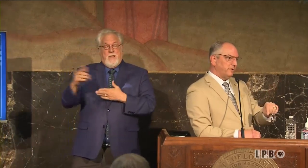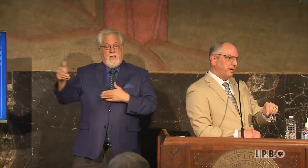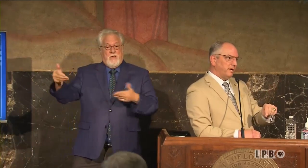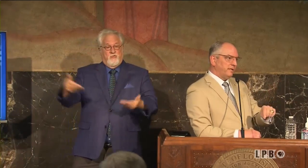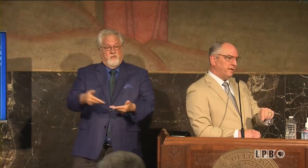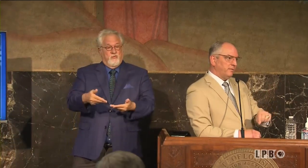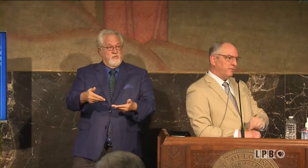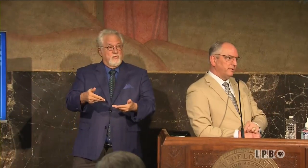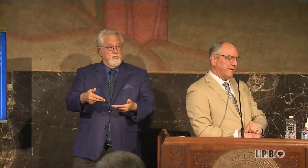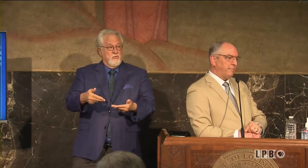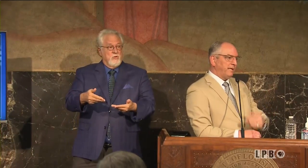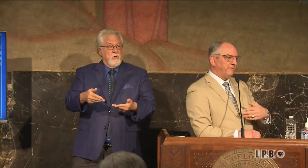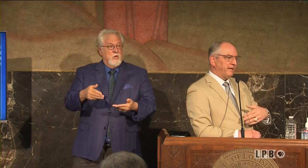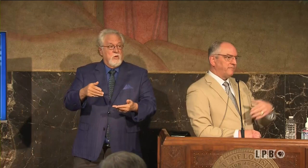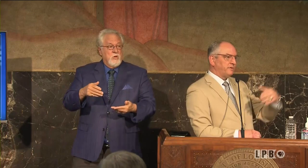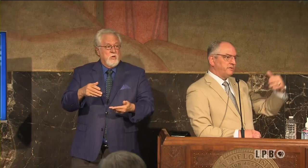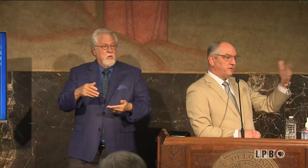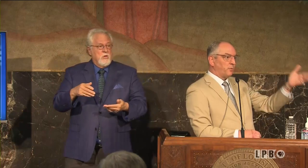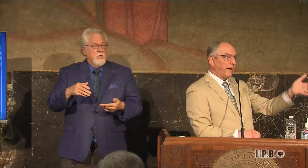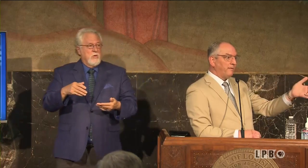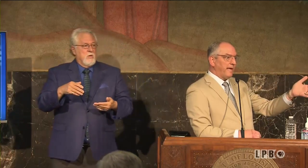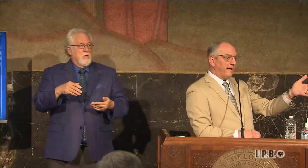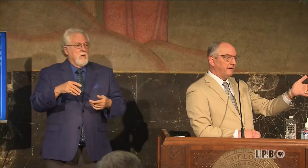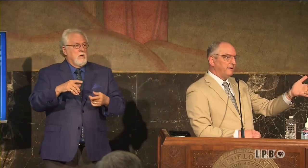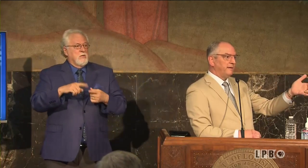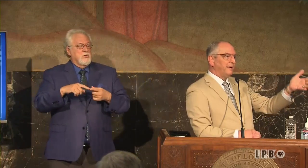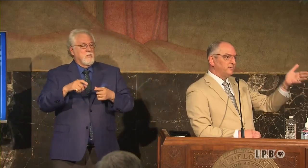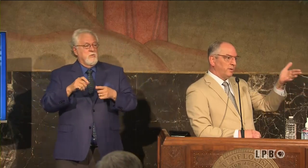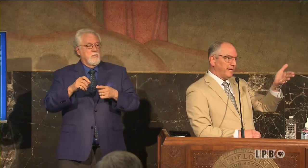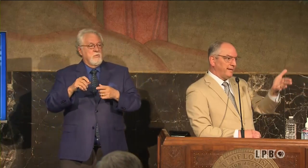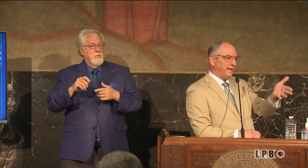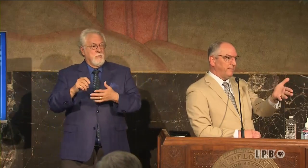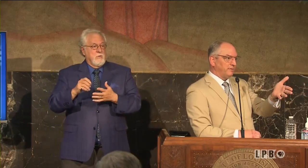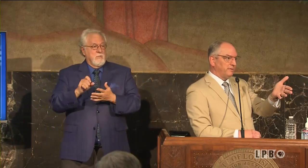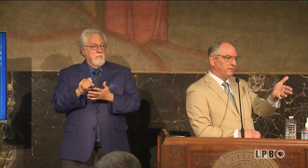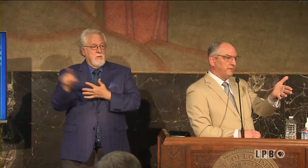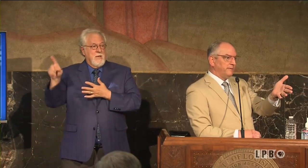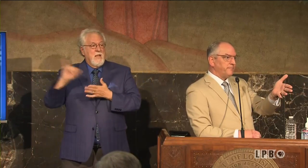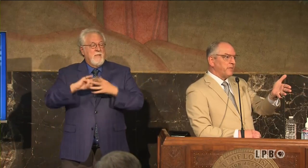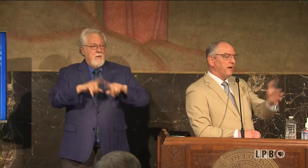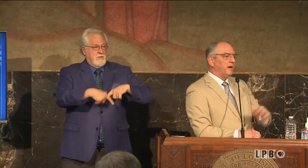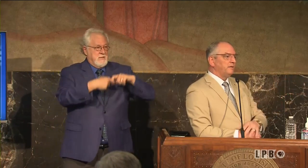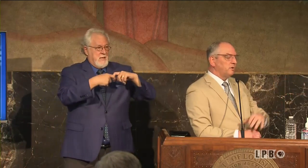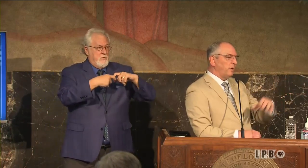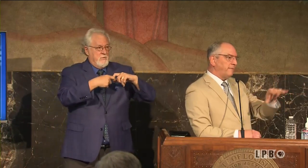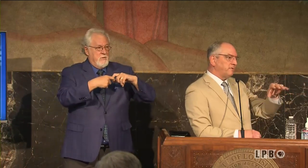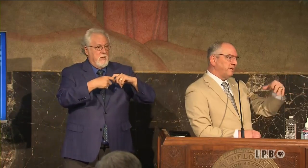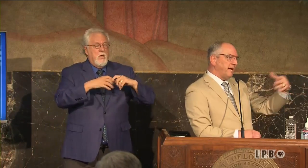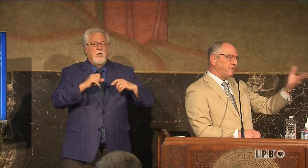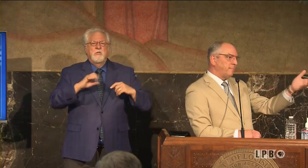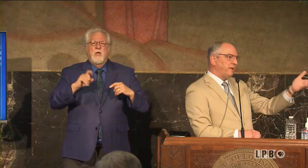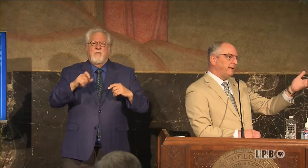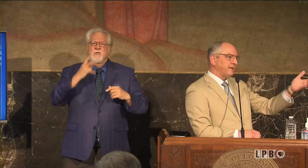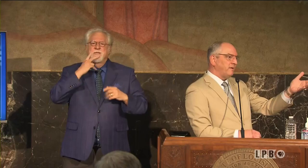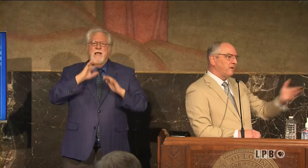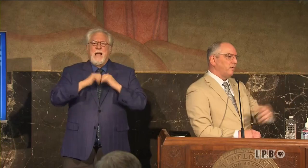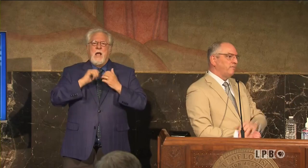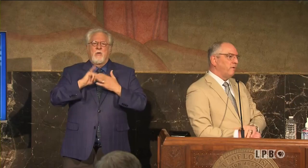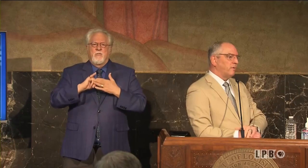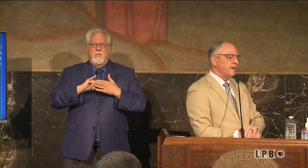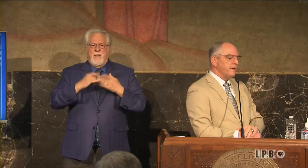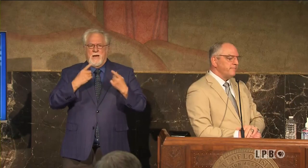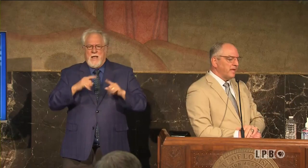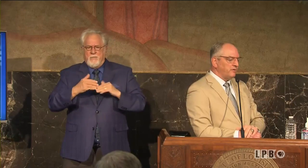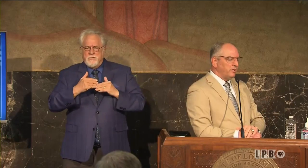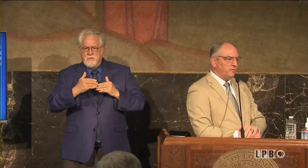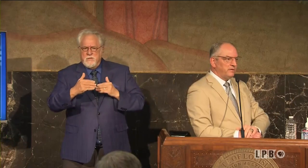introduced, that was, I believe, an effort to derail that, is what got tabled. And so we have to see how that plays out going